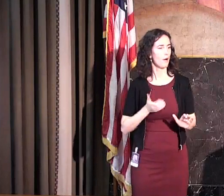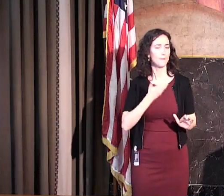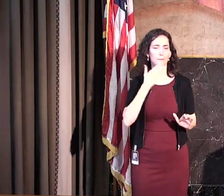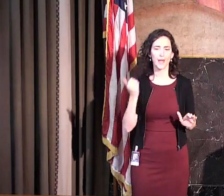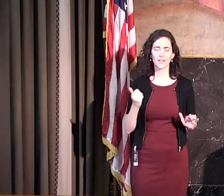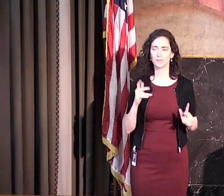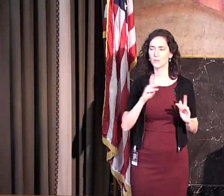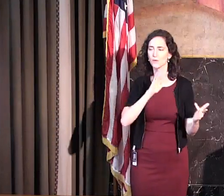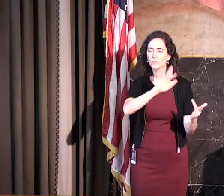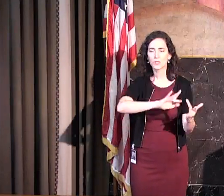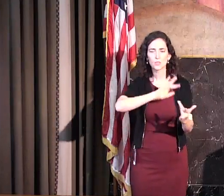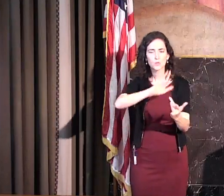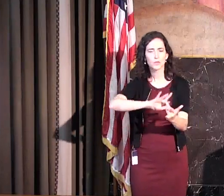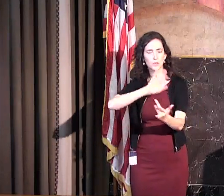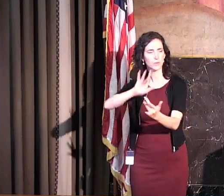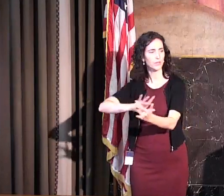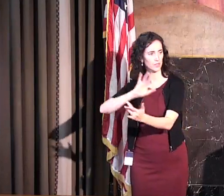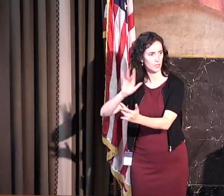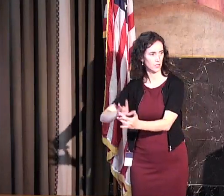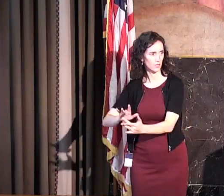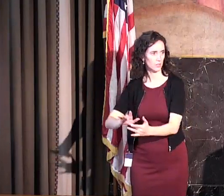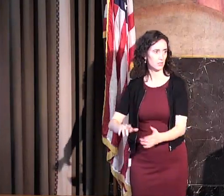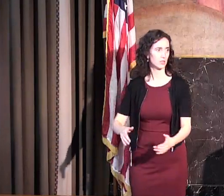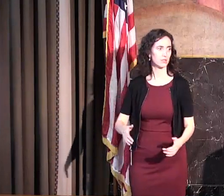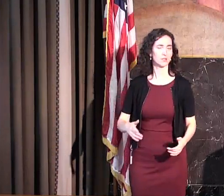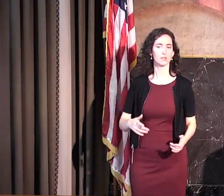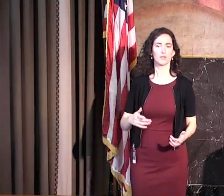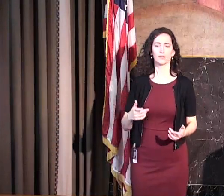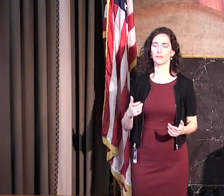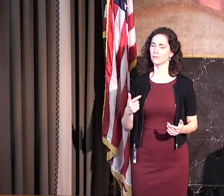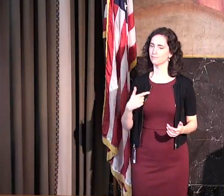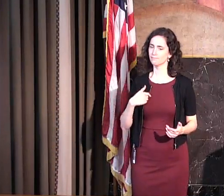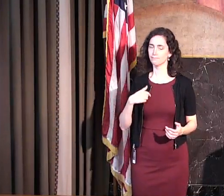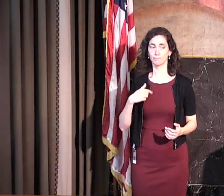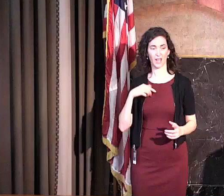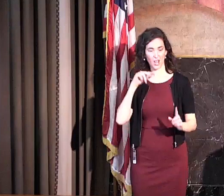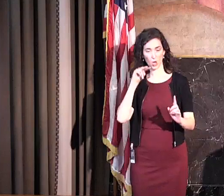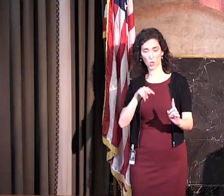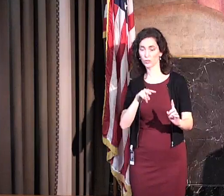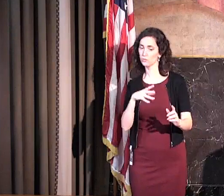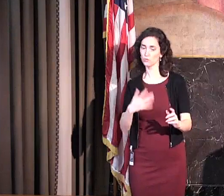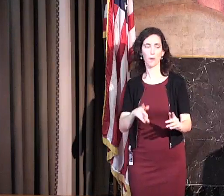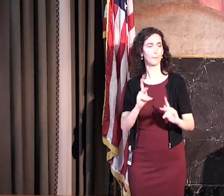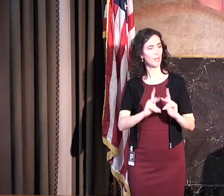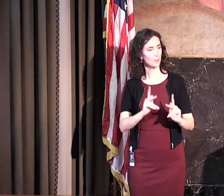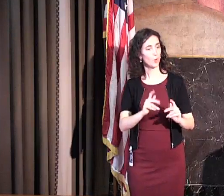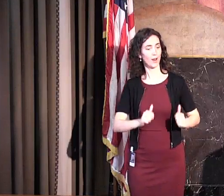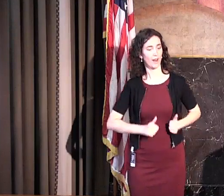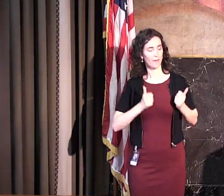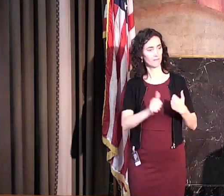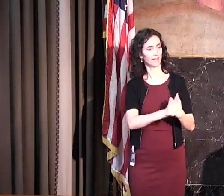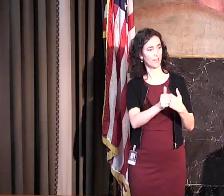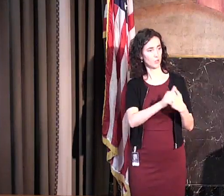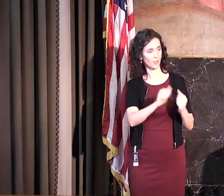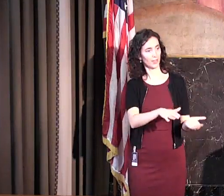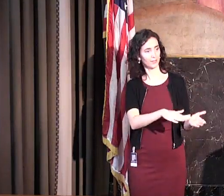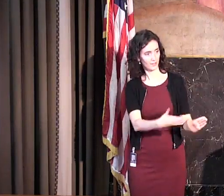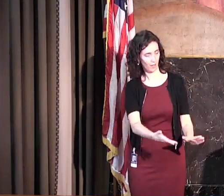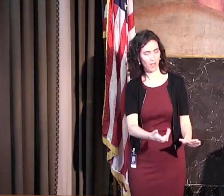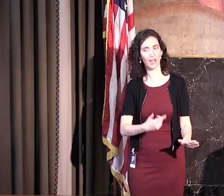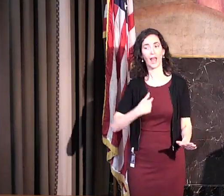really do look at this in terms of lives being on the line. And I do think that there remains a lot of